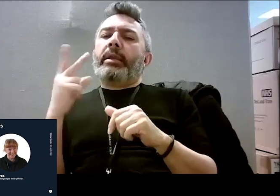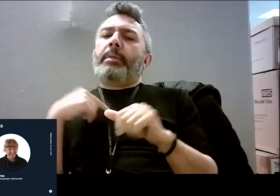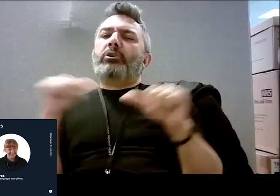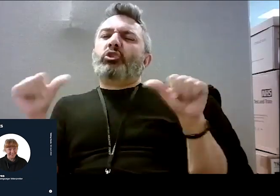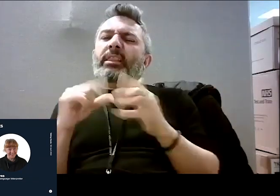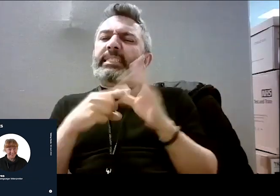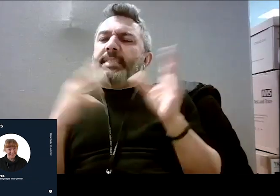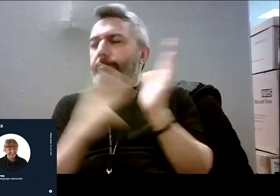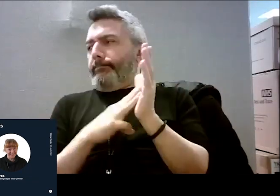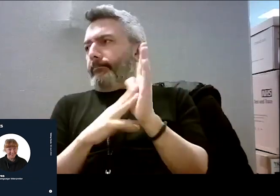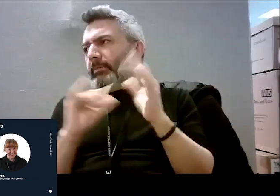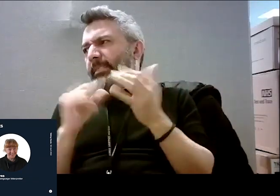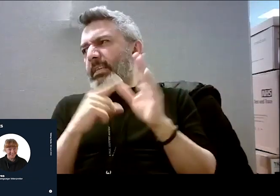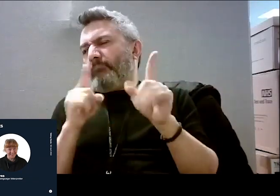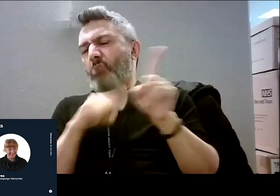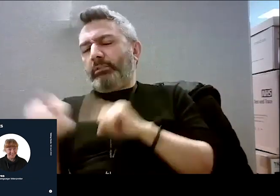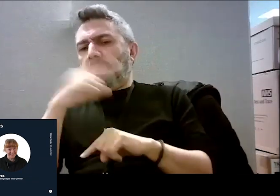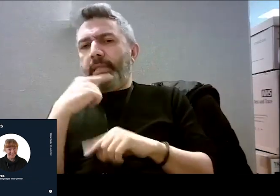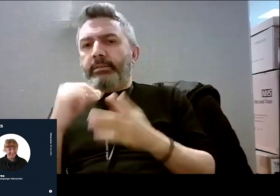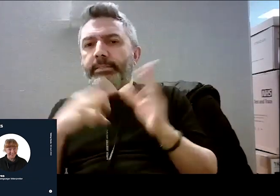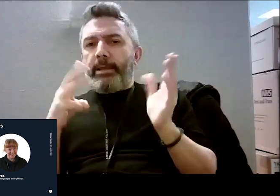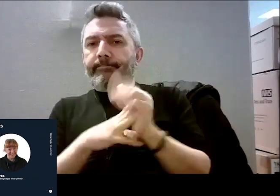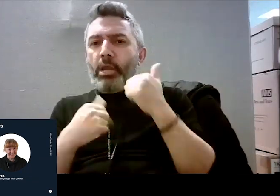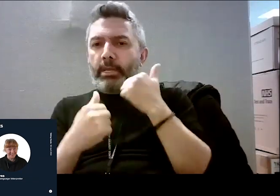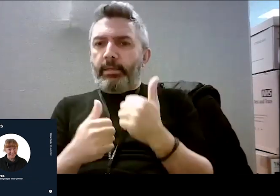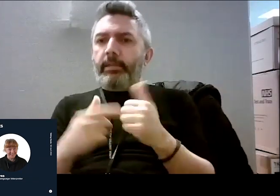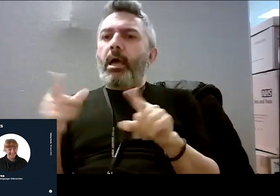now, but most people call me Sam.